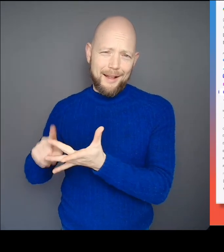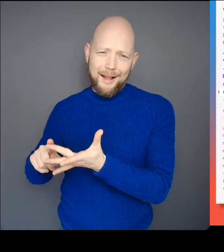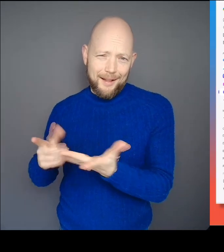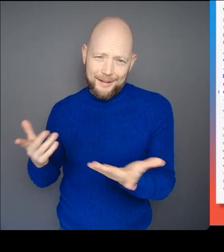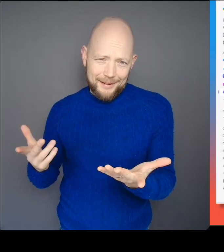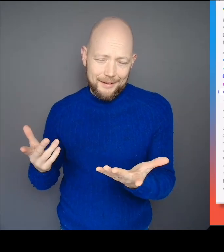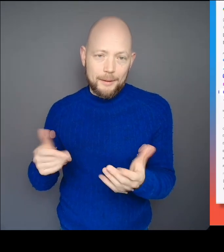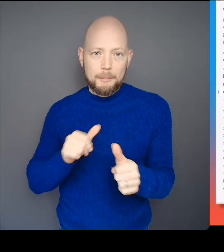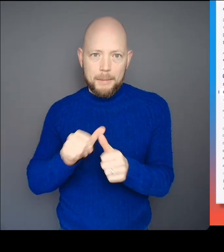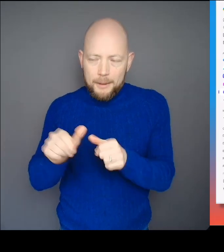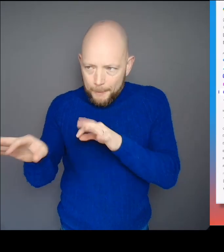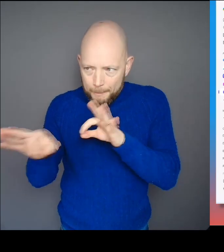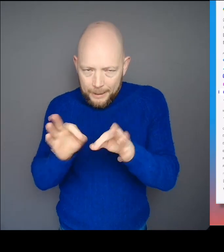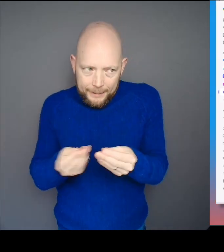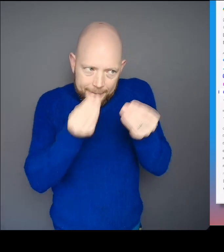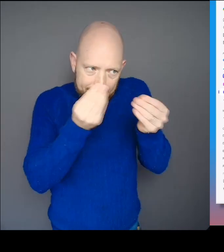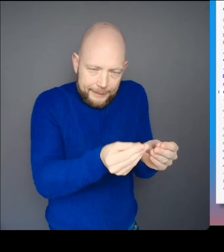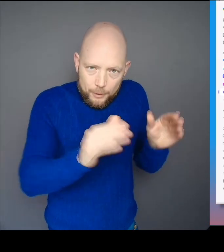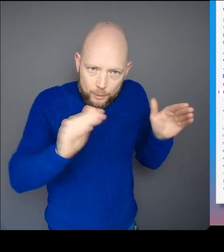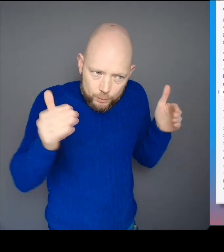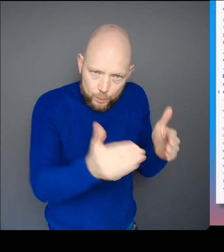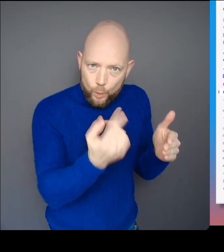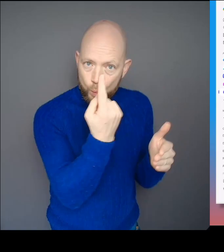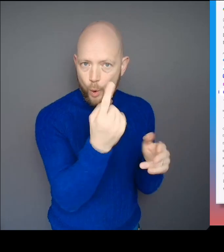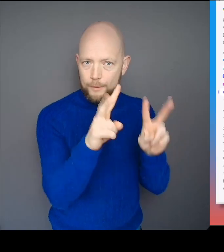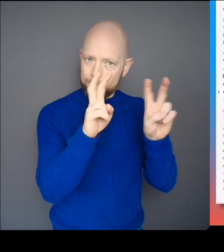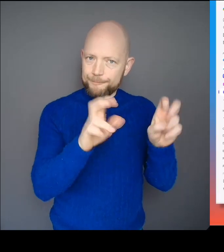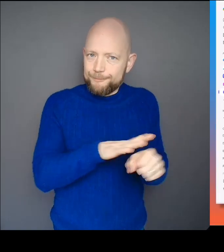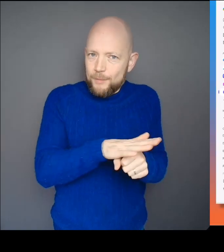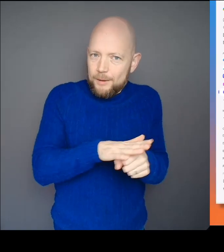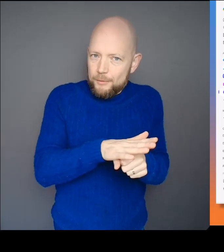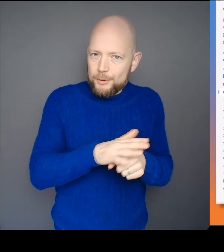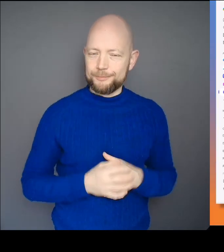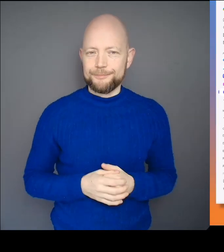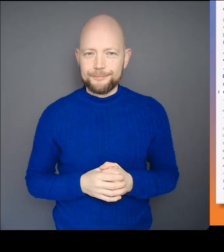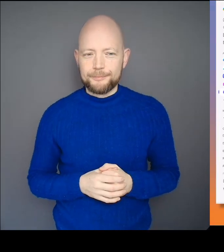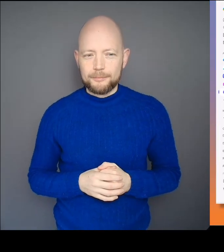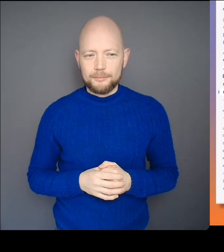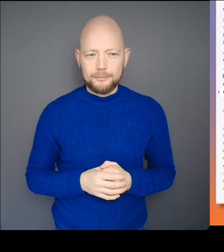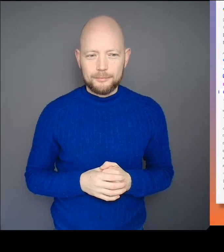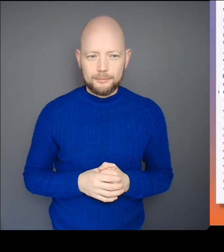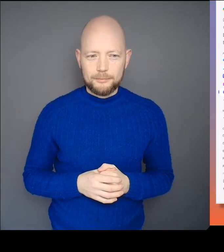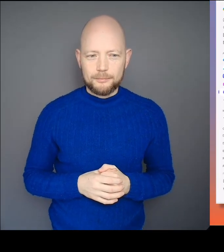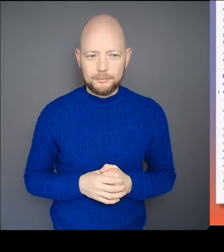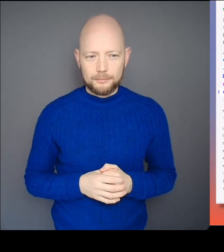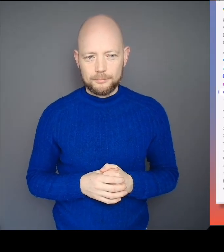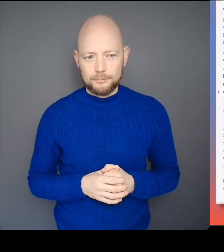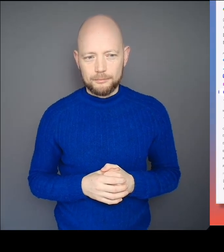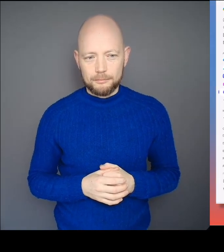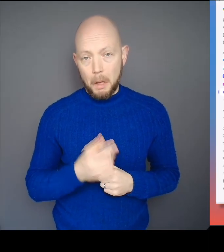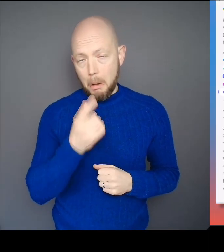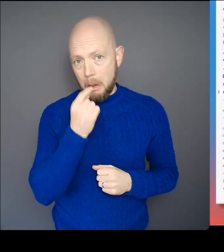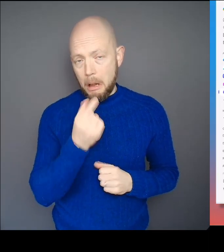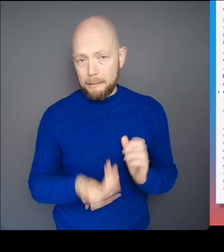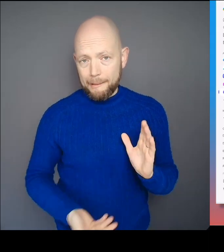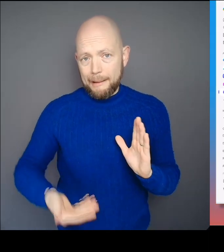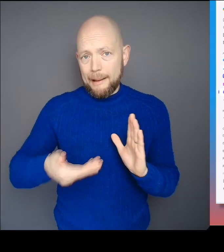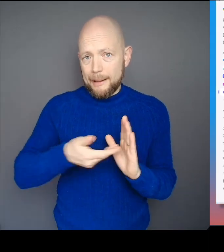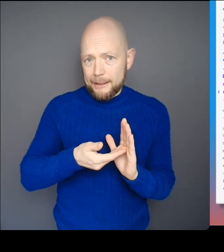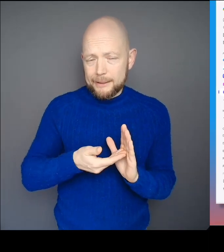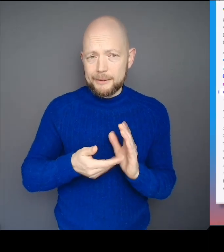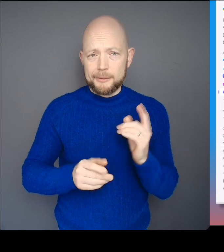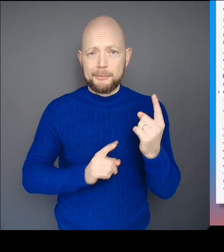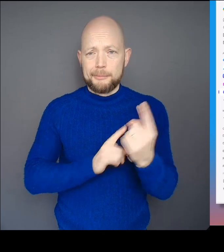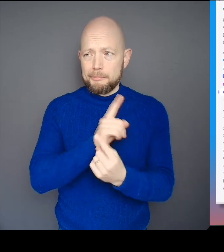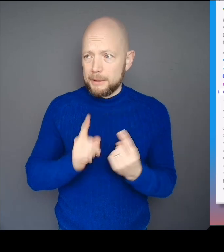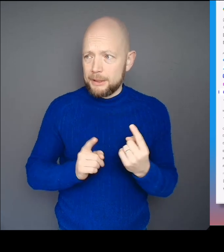SharePoint if you don't mean to do that. Chances are with an agent, you just want it to work with a subset of things. I can also say that I